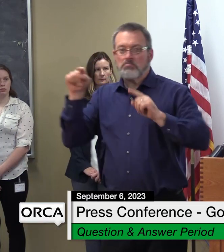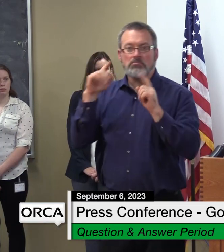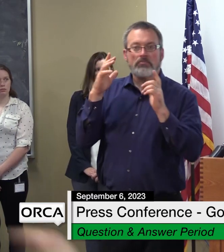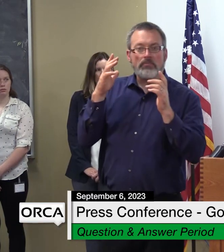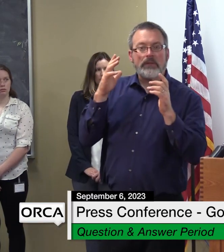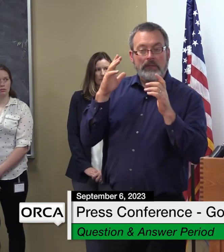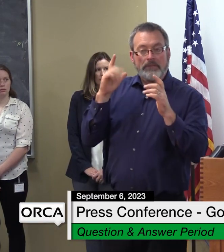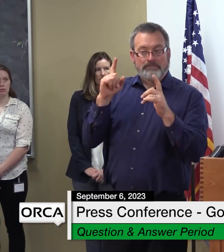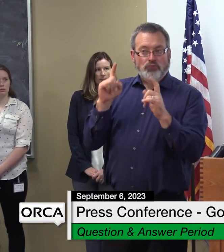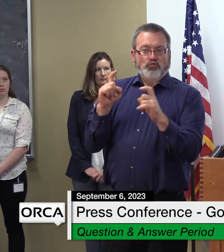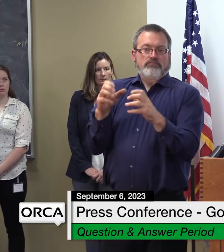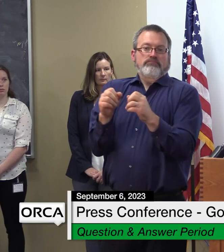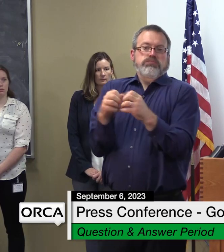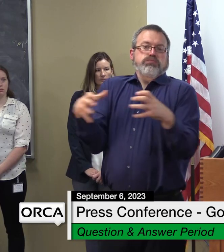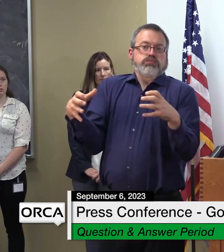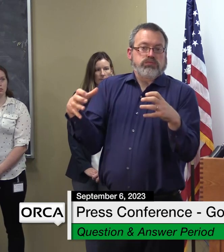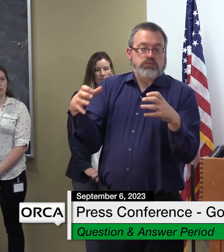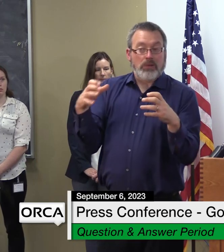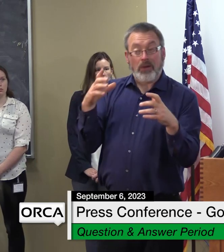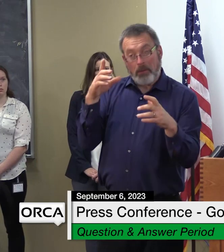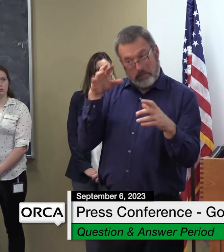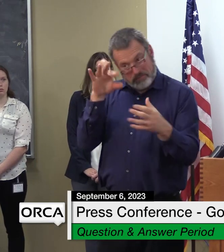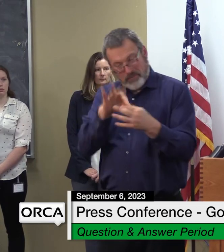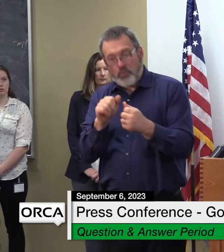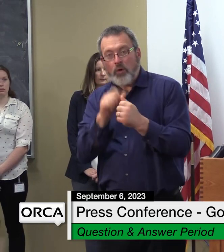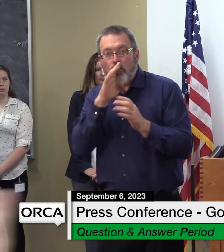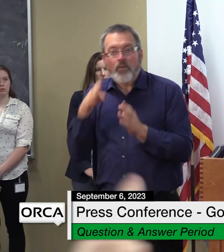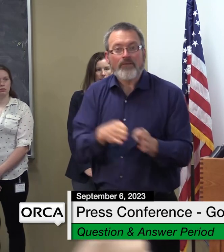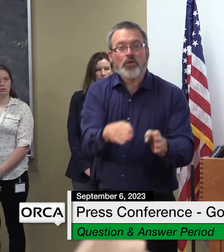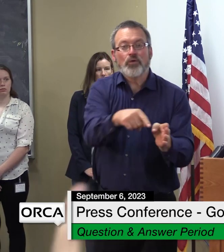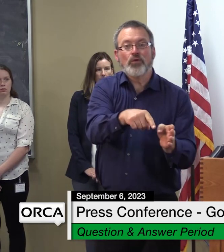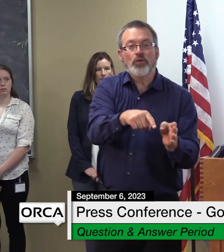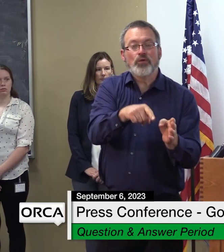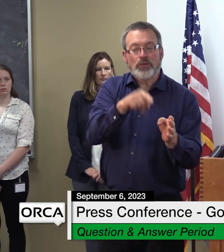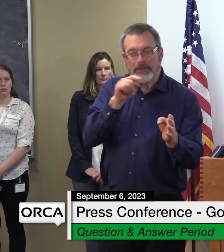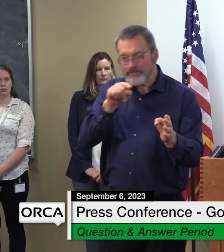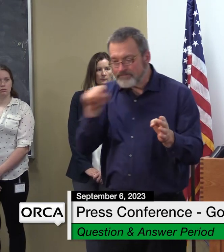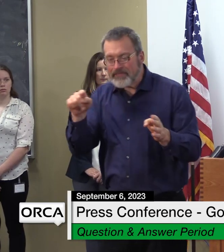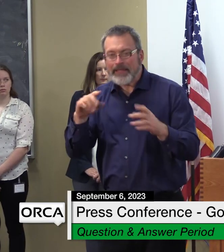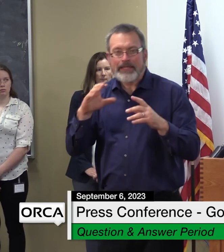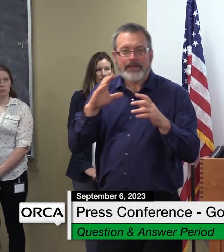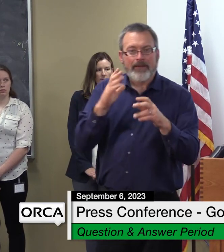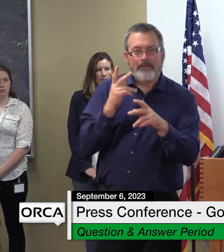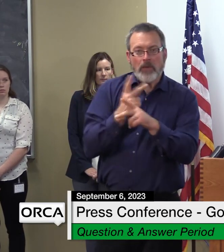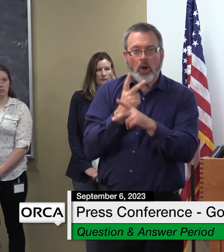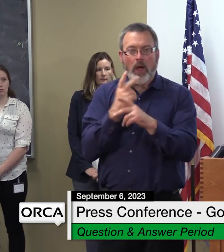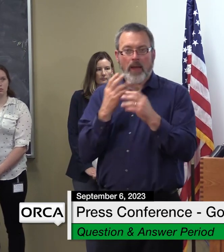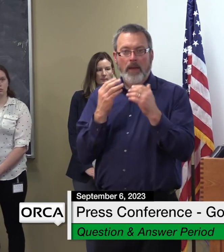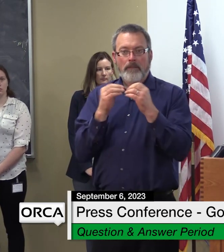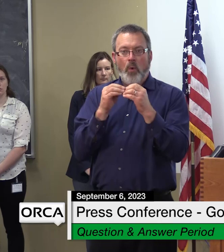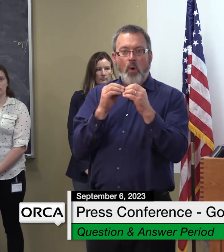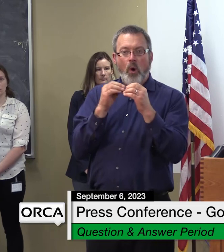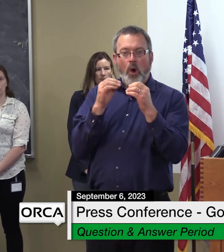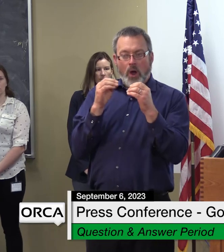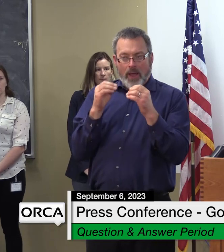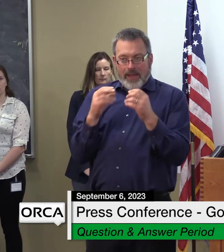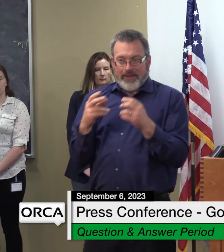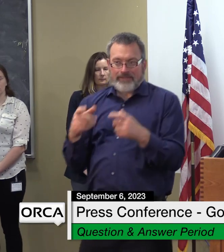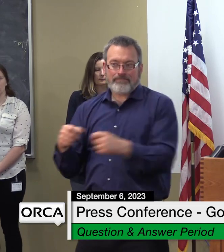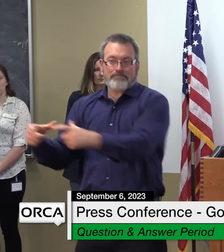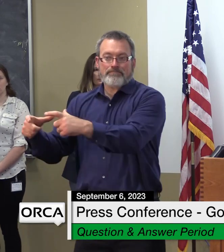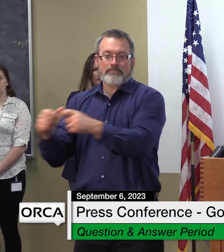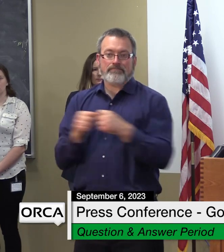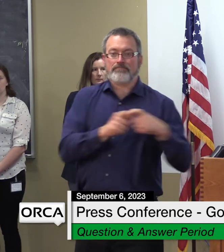expand the river access points so that we can create more reservoir, more storage in the long